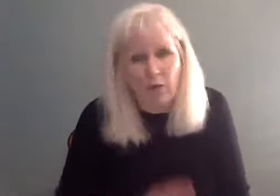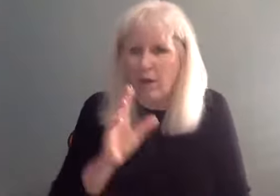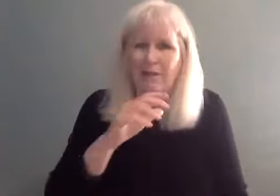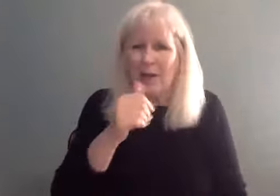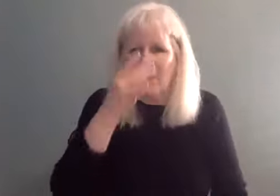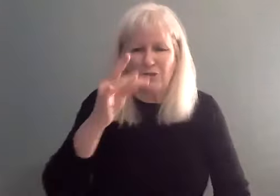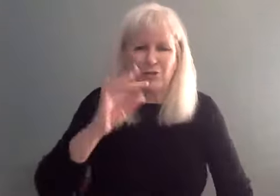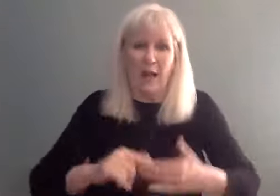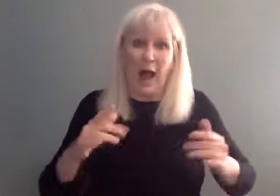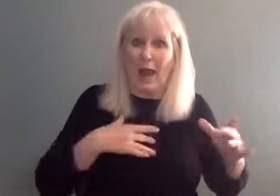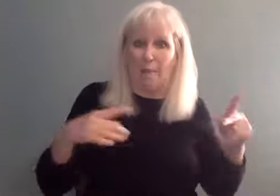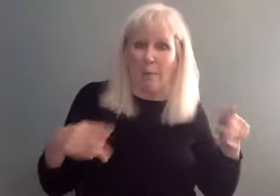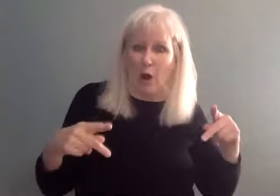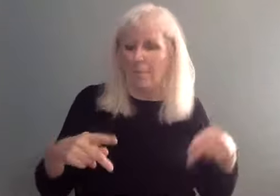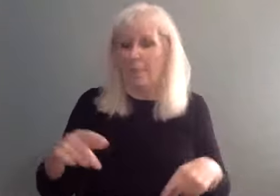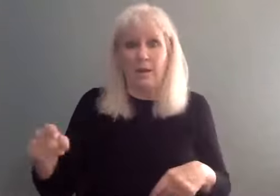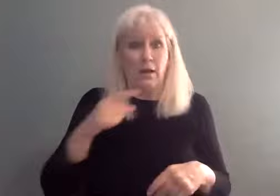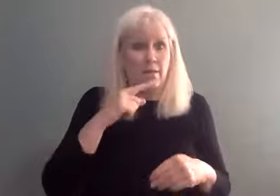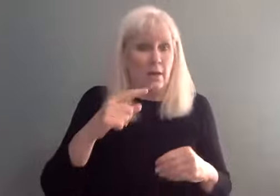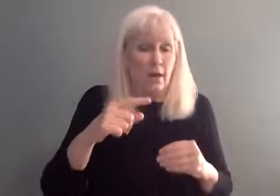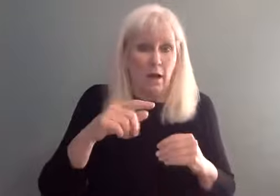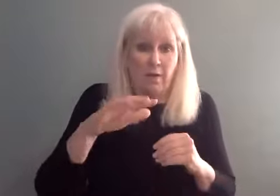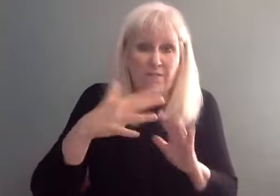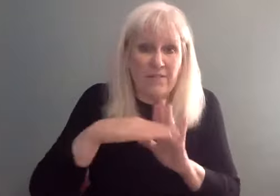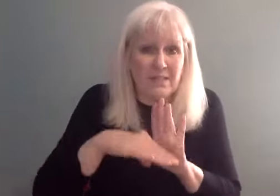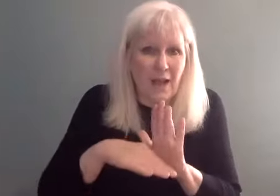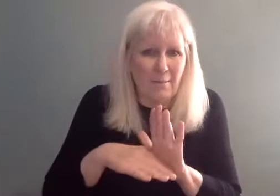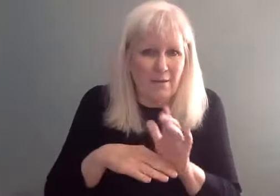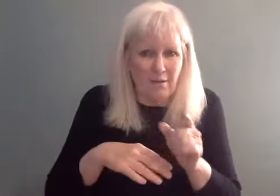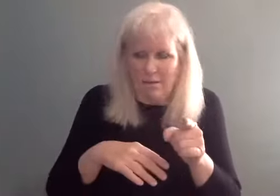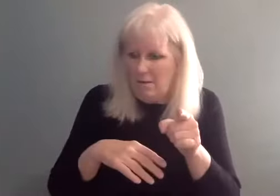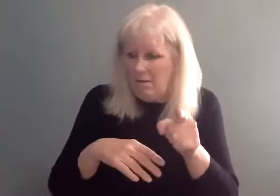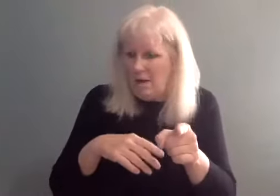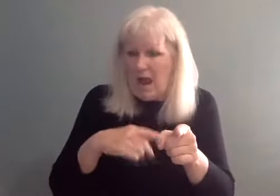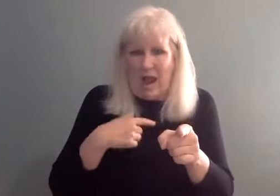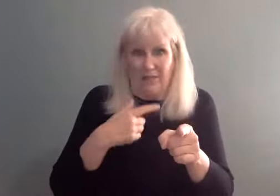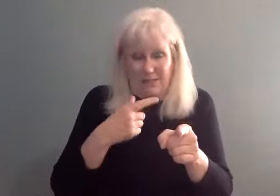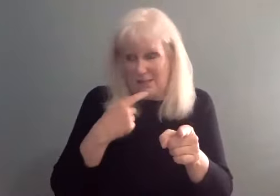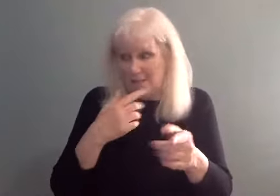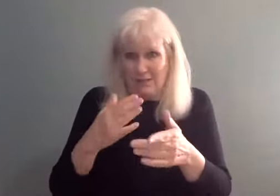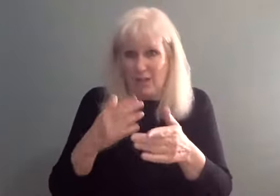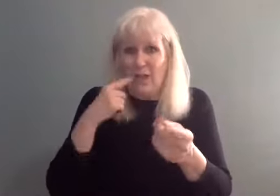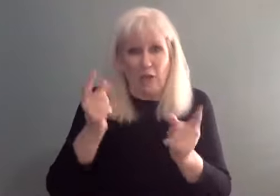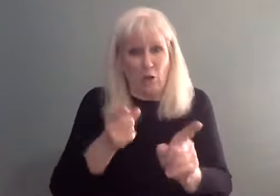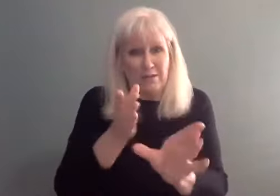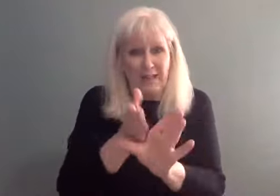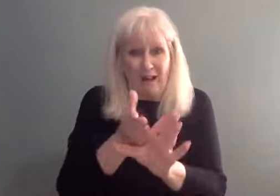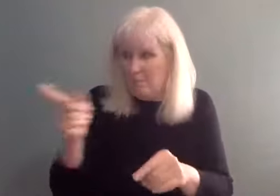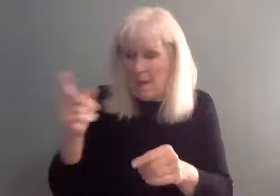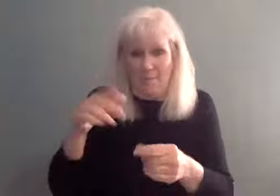the fifth step with a psychologist. I never talked to them. I thought, we're paying you. I just sat there and thought, you talk to me. I never